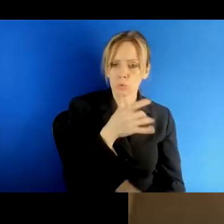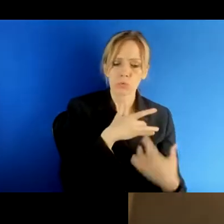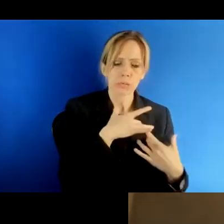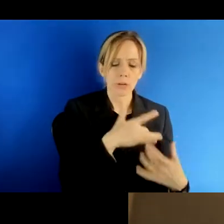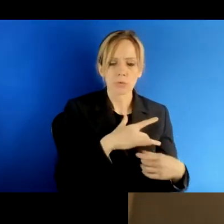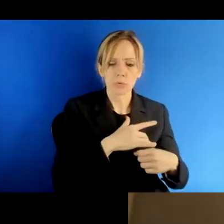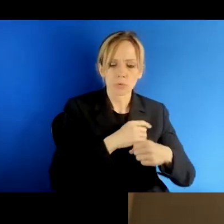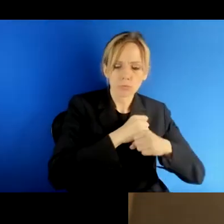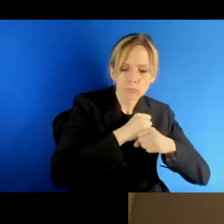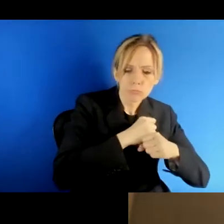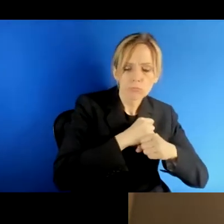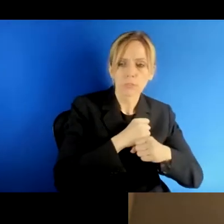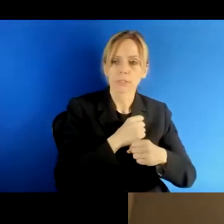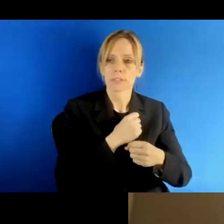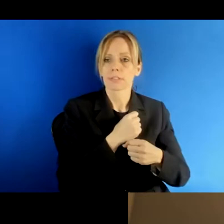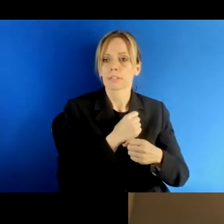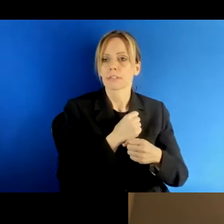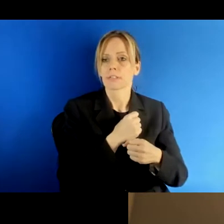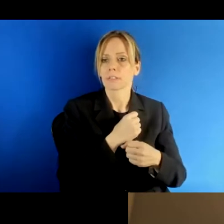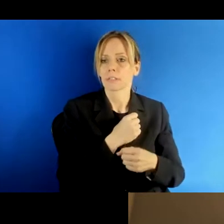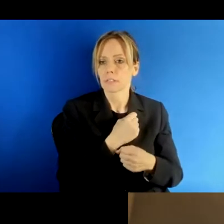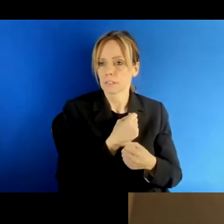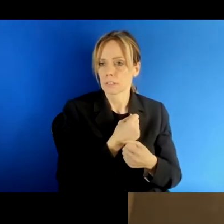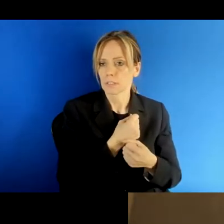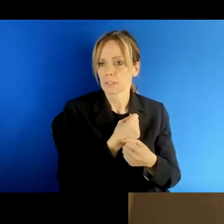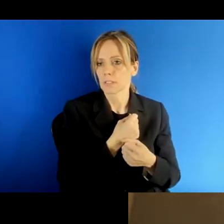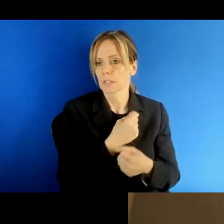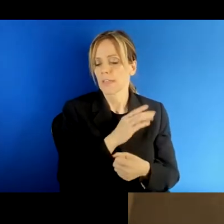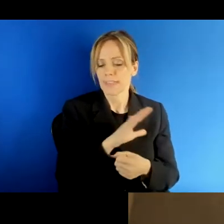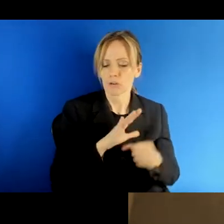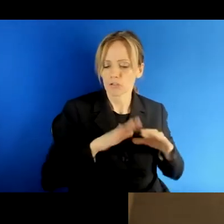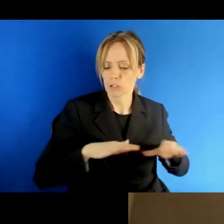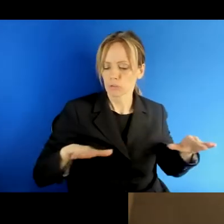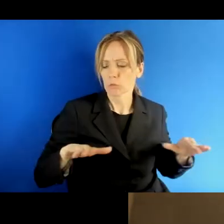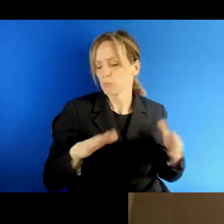at the grocery stores, like,